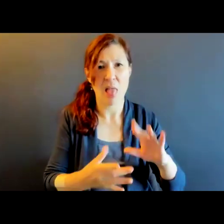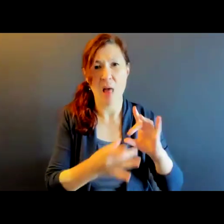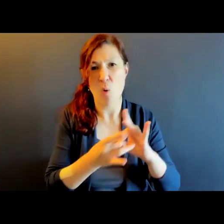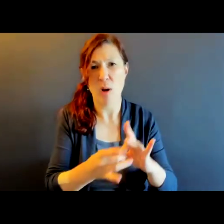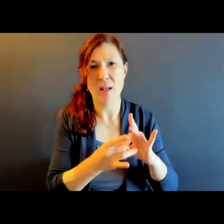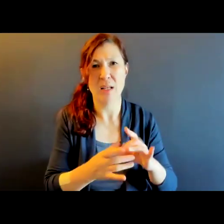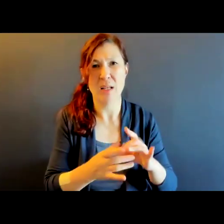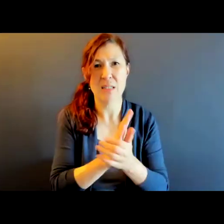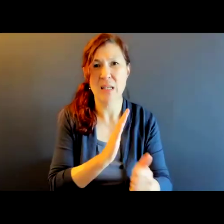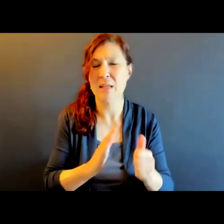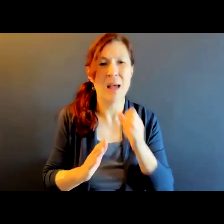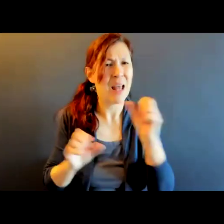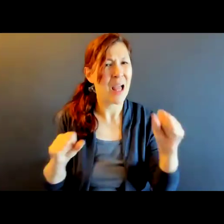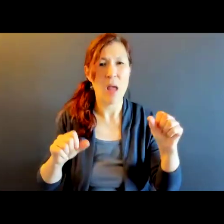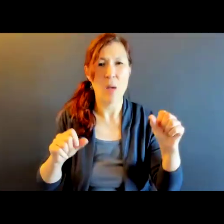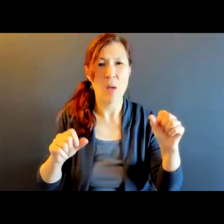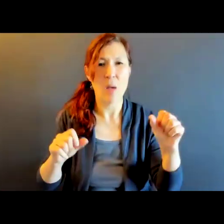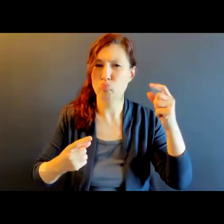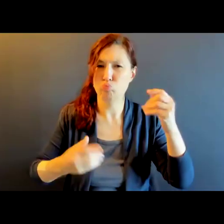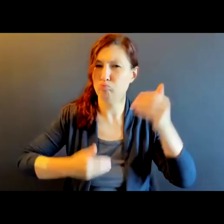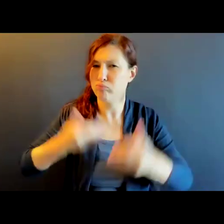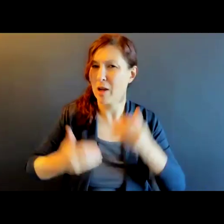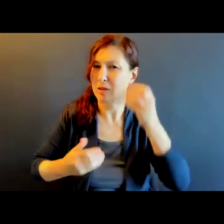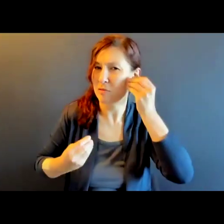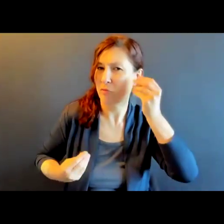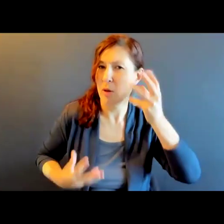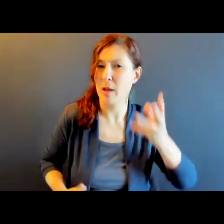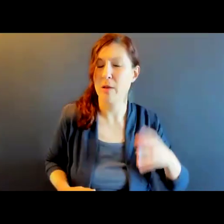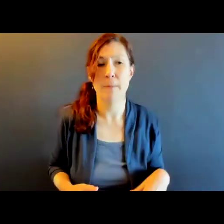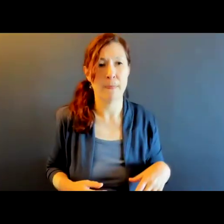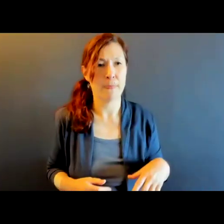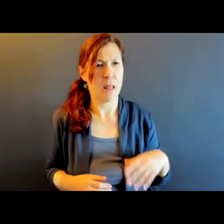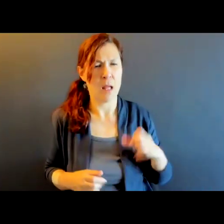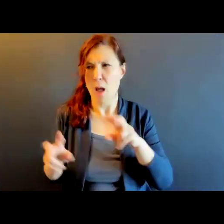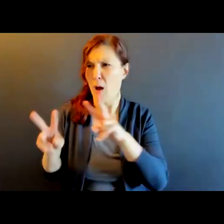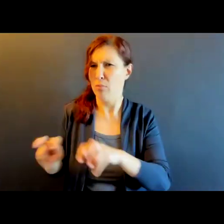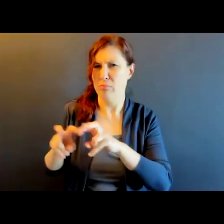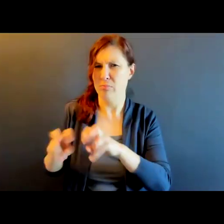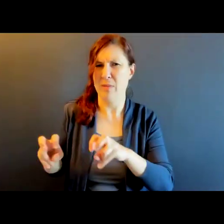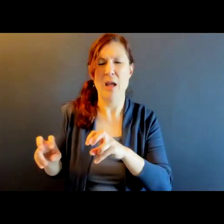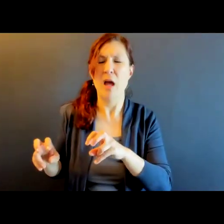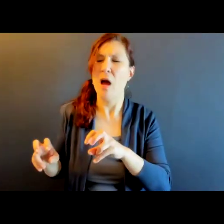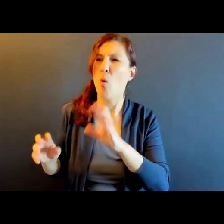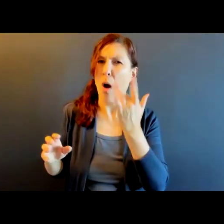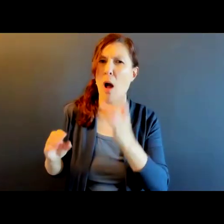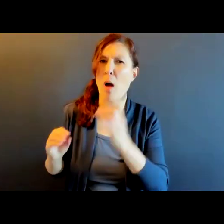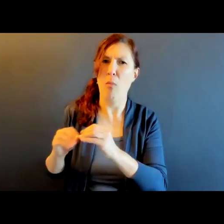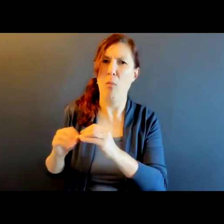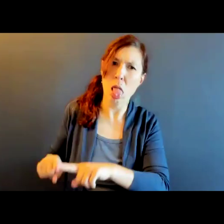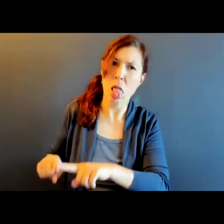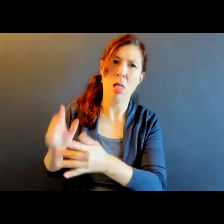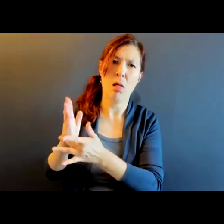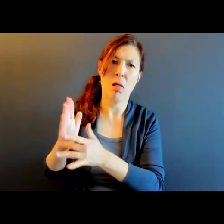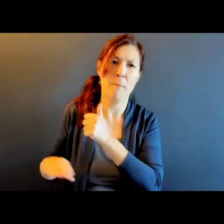shallower information processing. We need to be examining the actions taken by those responsible for this tech-based education. Why are prominent